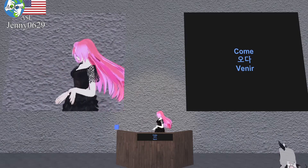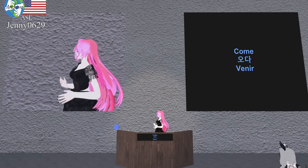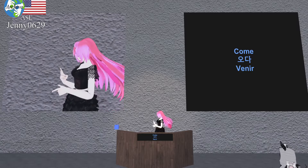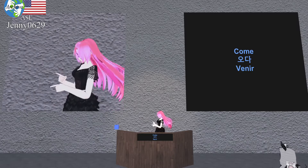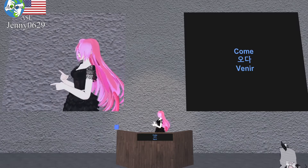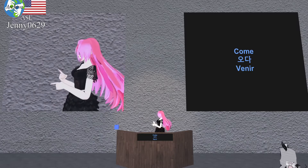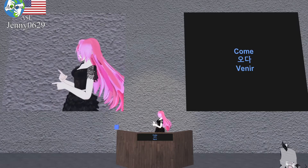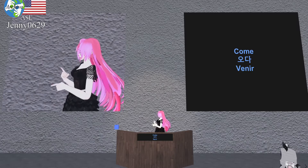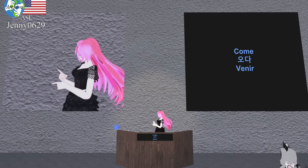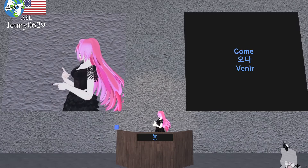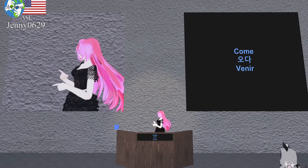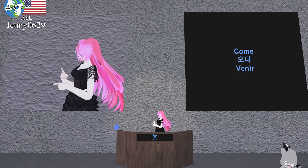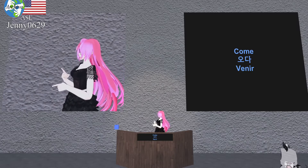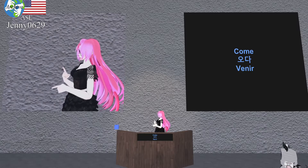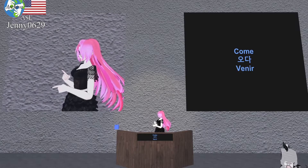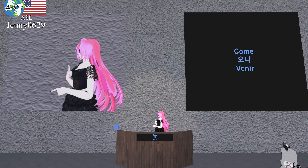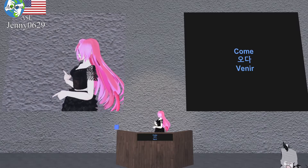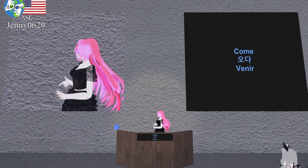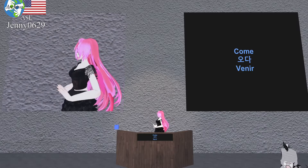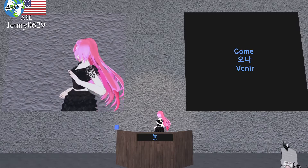Uh-huh. Right.